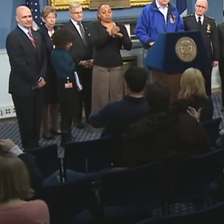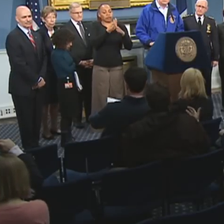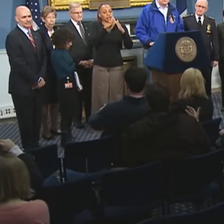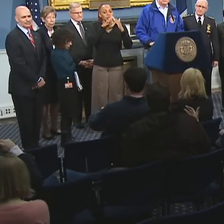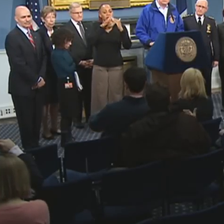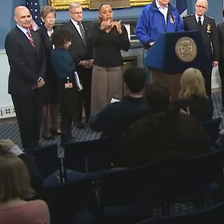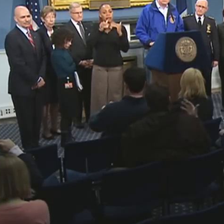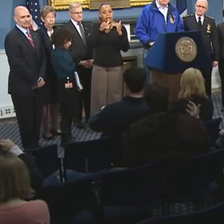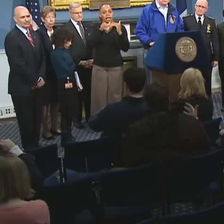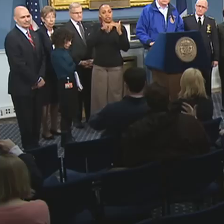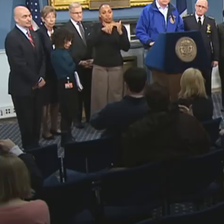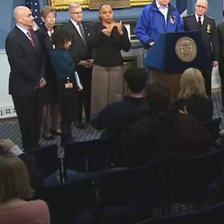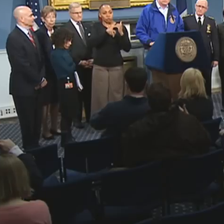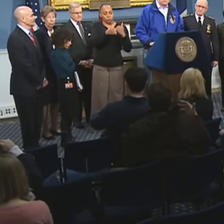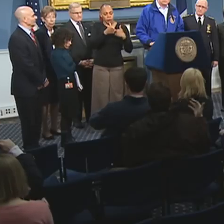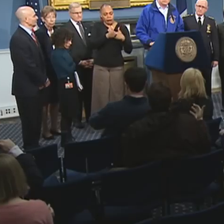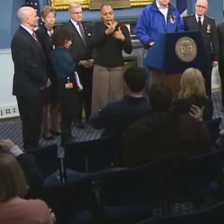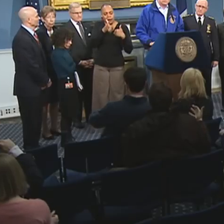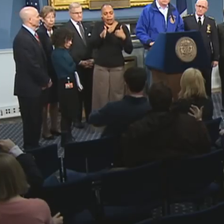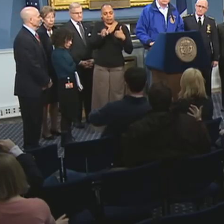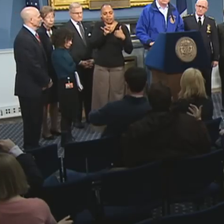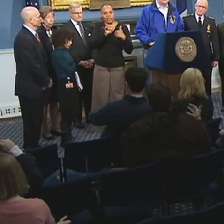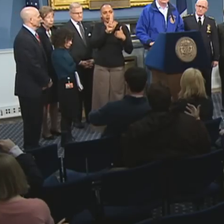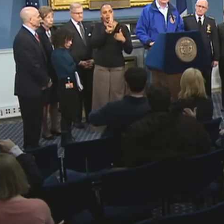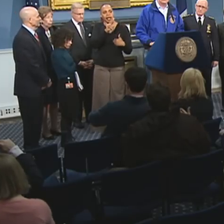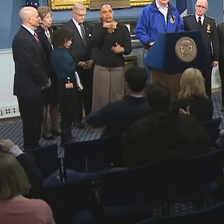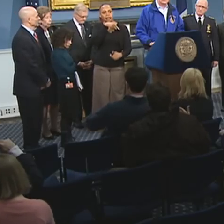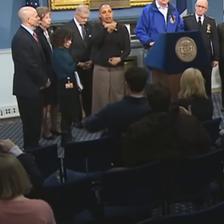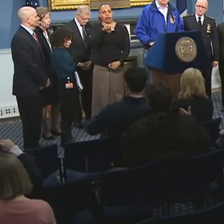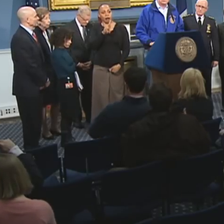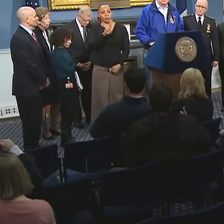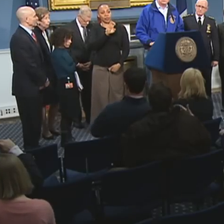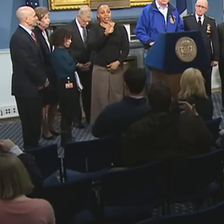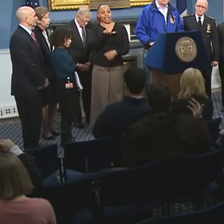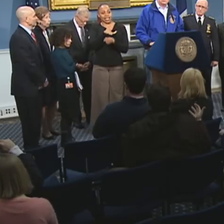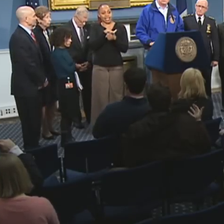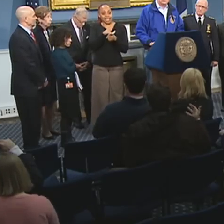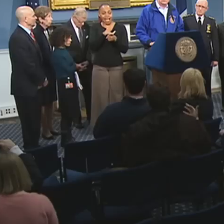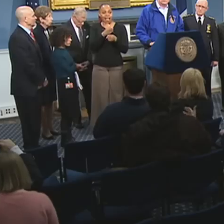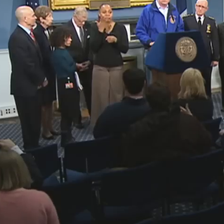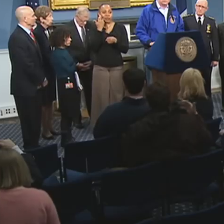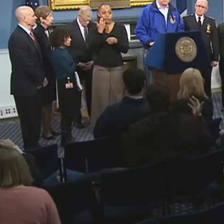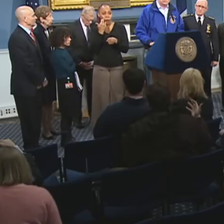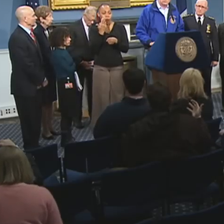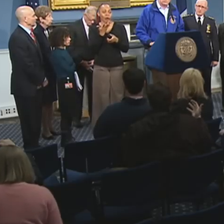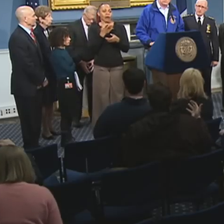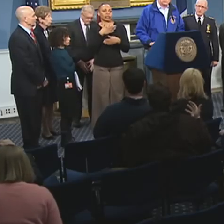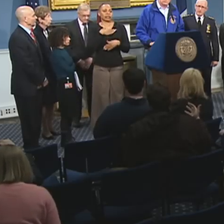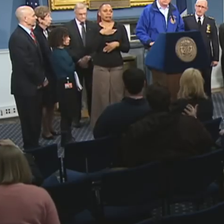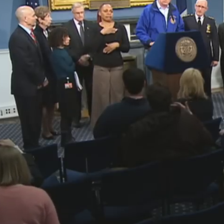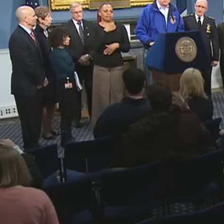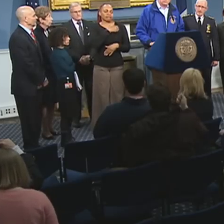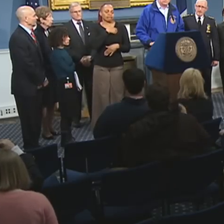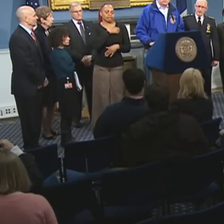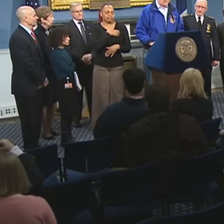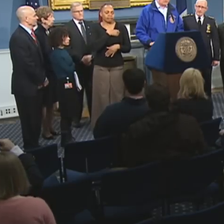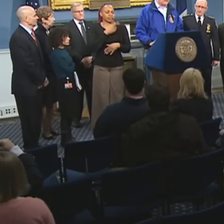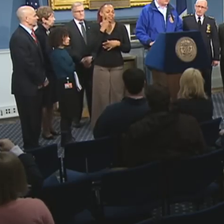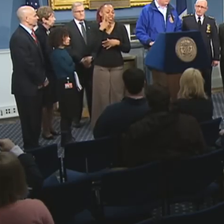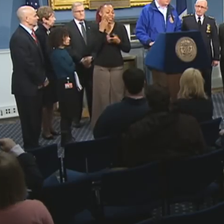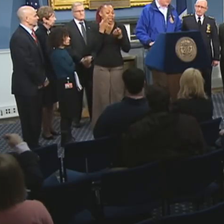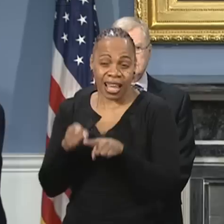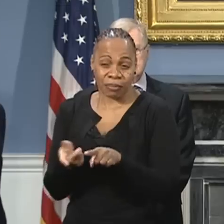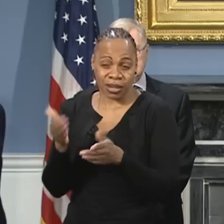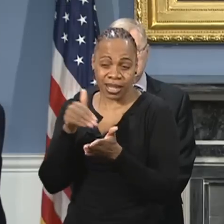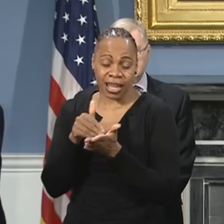touring any neighborhoods like you did at the Upper East Side to express regret with how things happened, or do you think that'll have to happen again, or do you think things... Well,